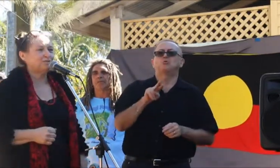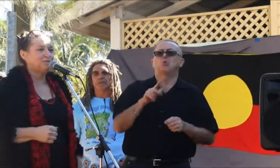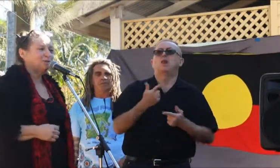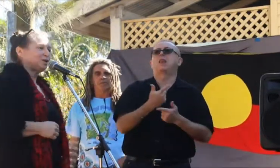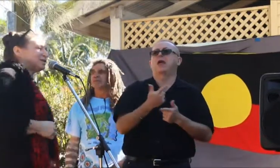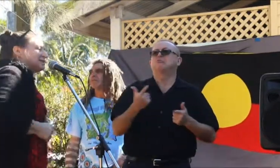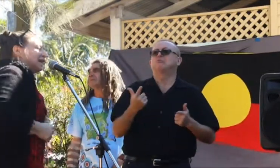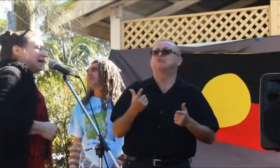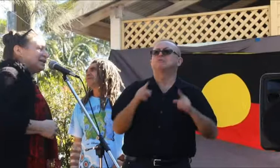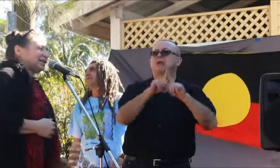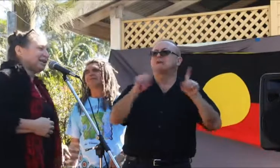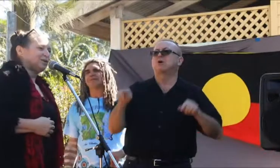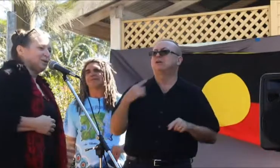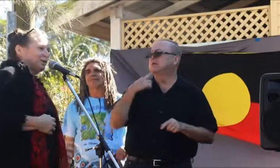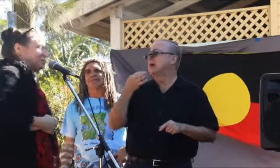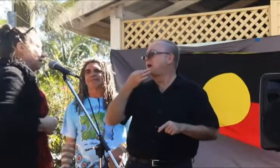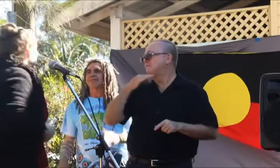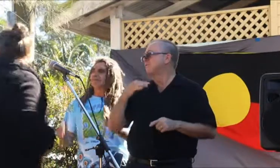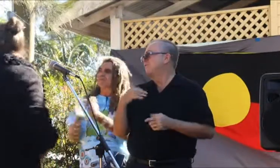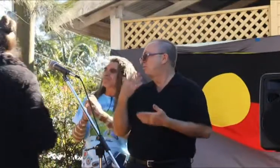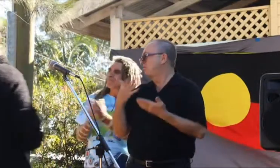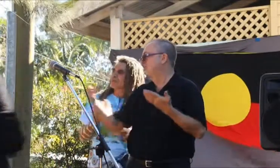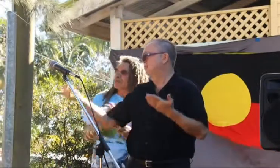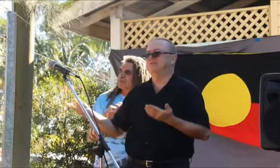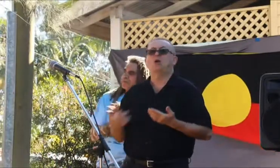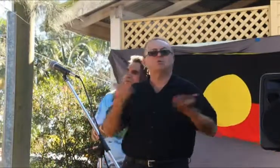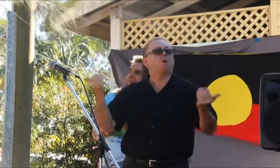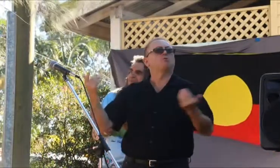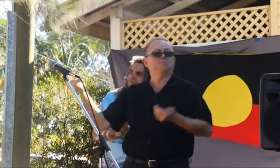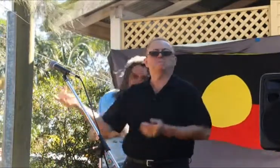to say a few words and I'd like you to welcome him.